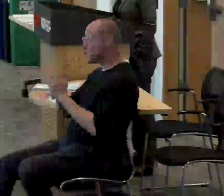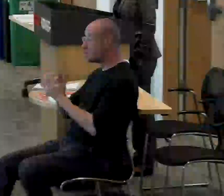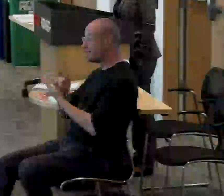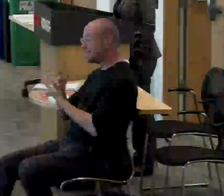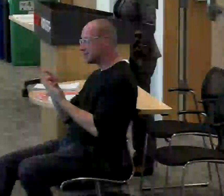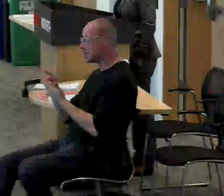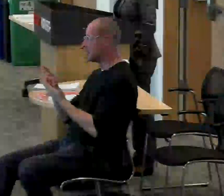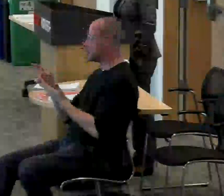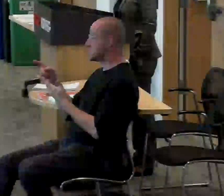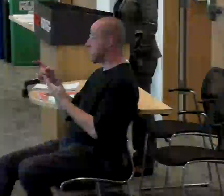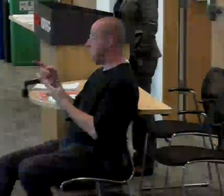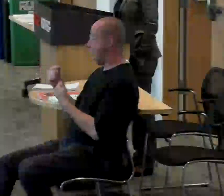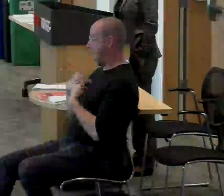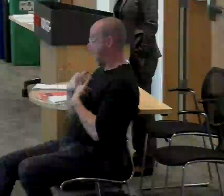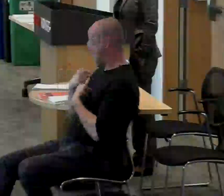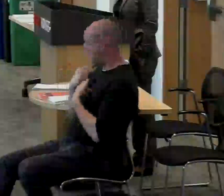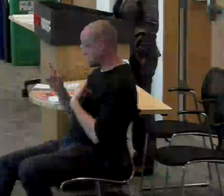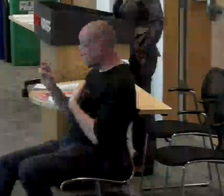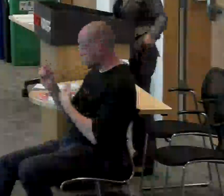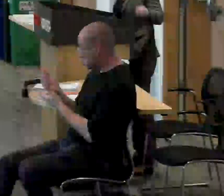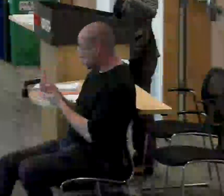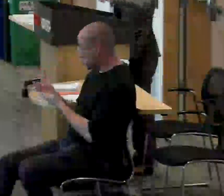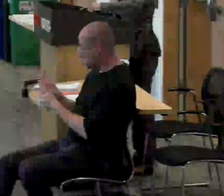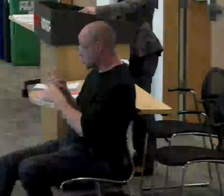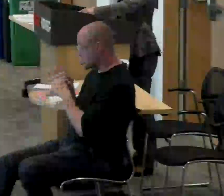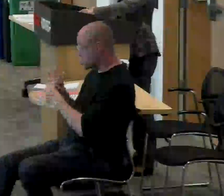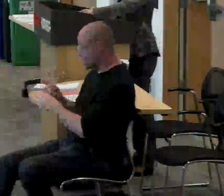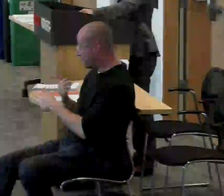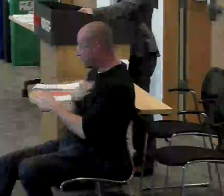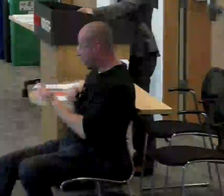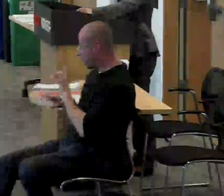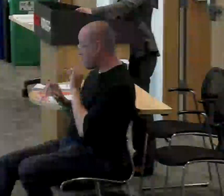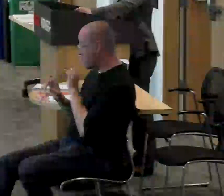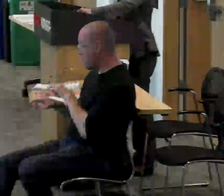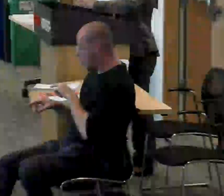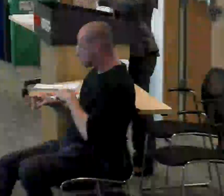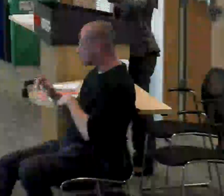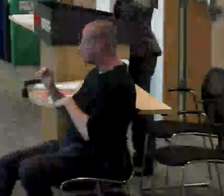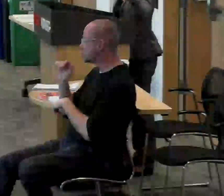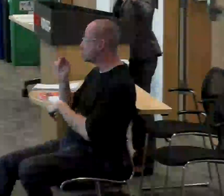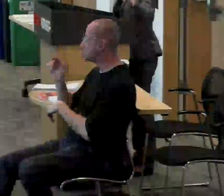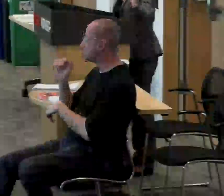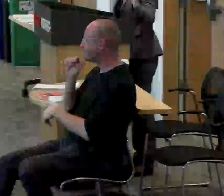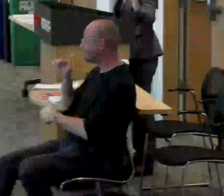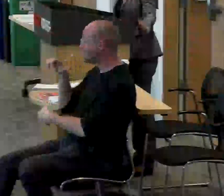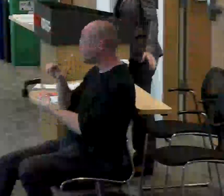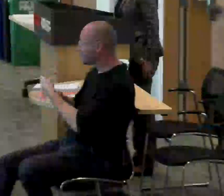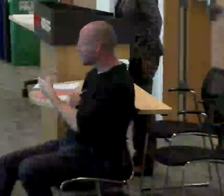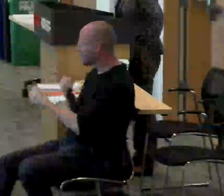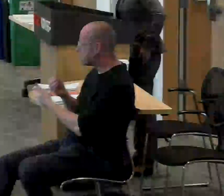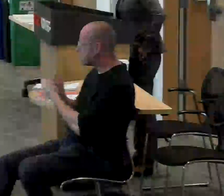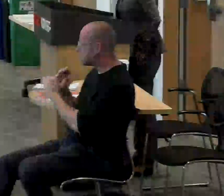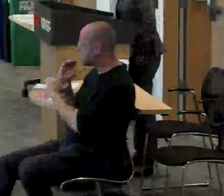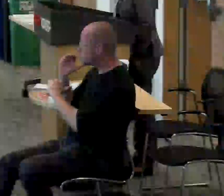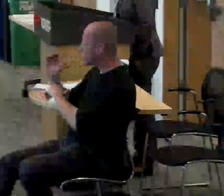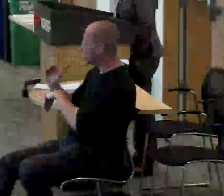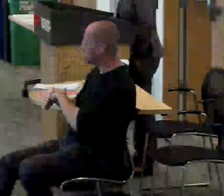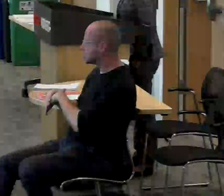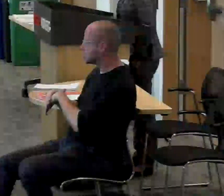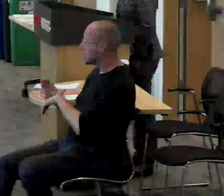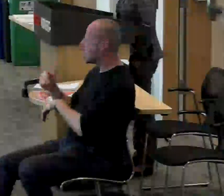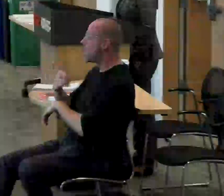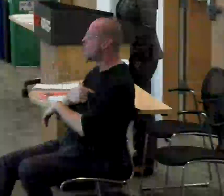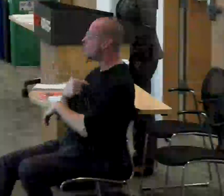highest standard by far. And so far, no one's shown up. We're going to launch our RFP again. We've revised some language,